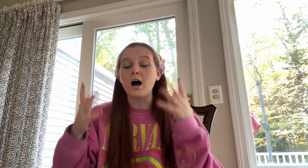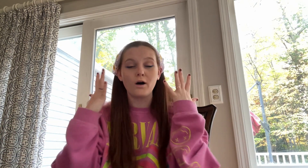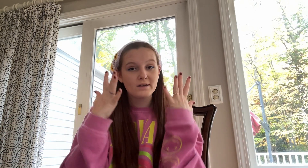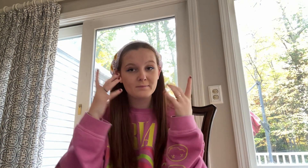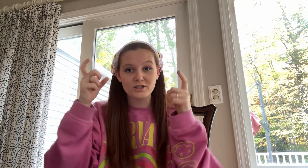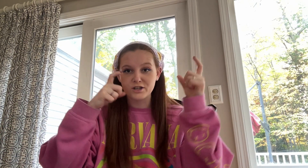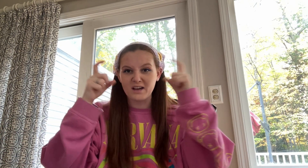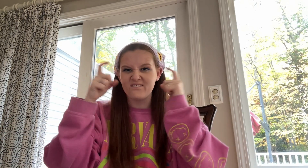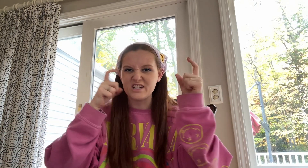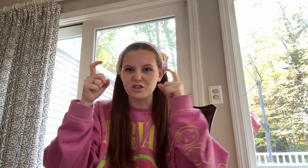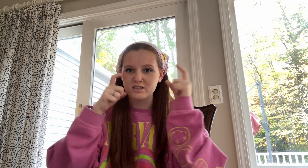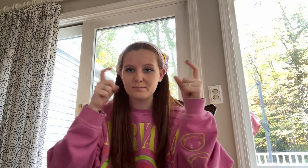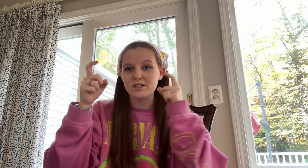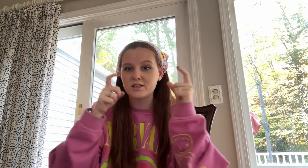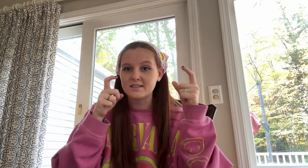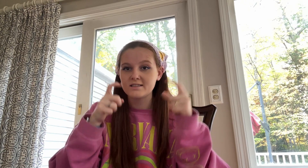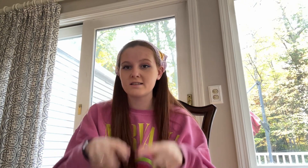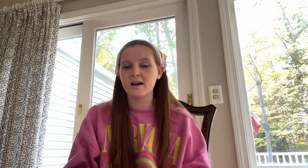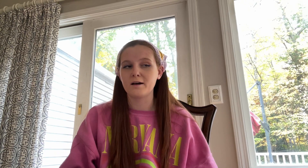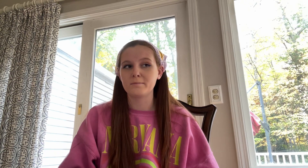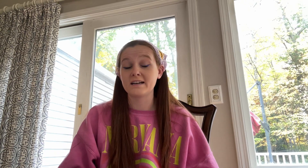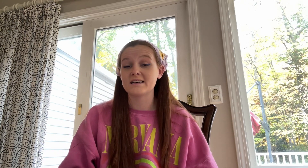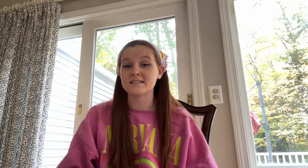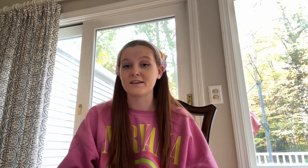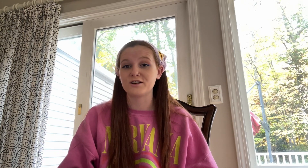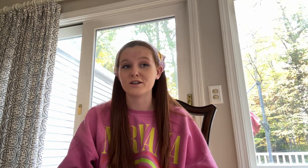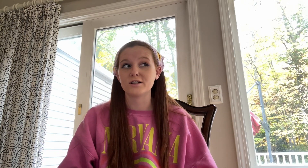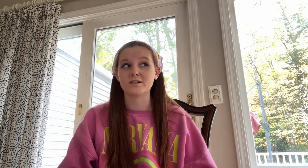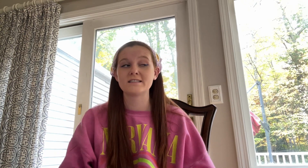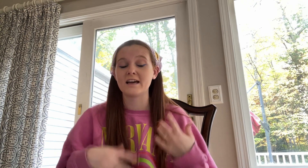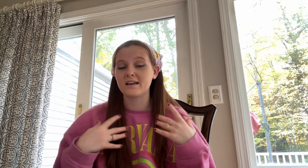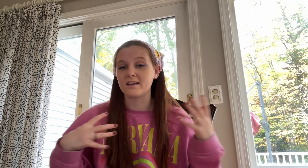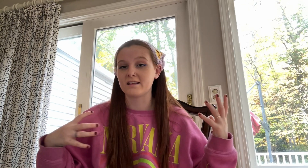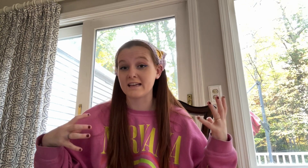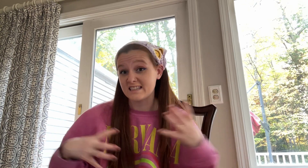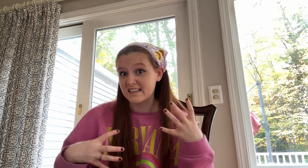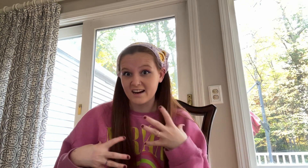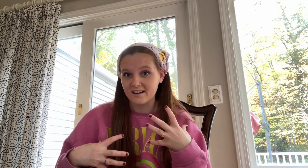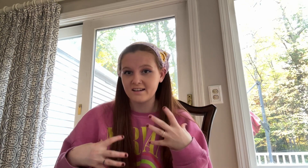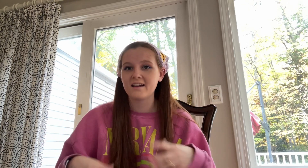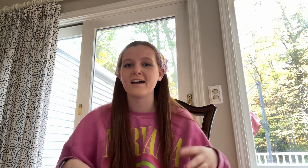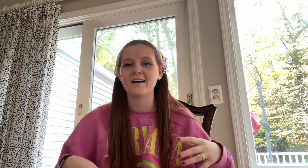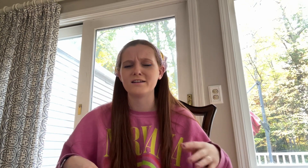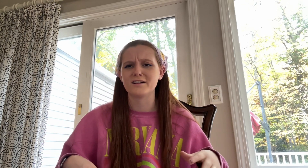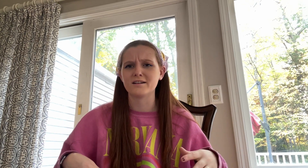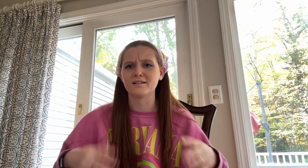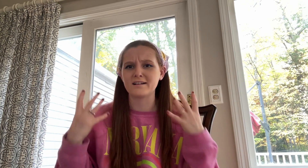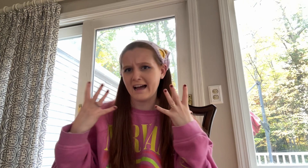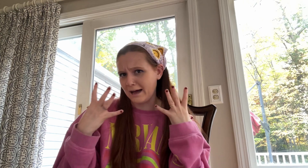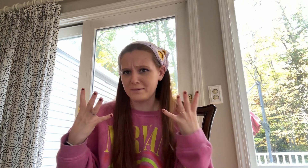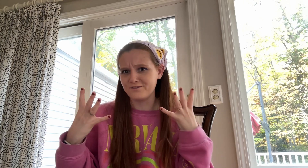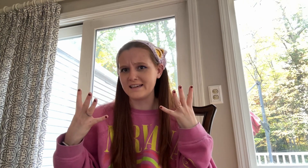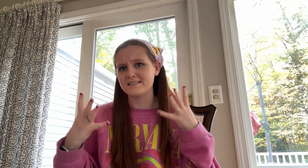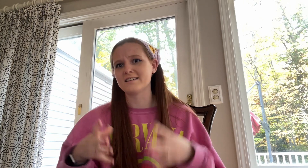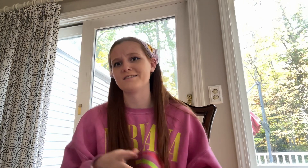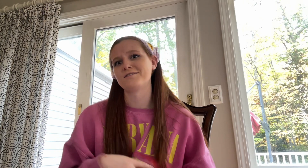Always make sure you have facial expressions because if you're saying that's scary and your happy face, it kind